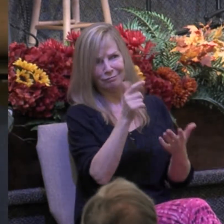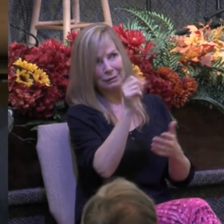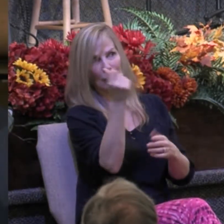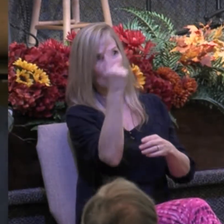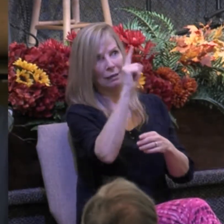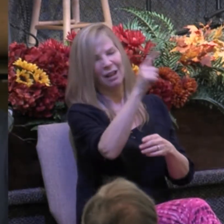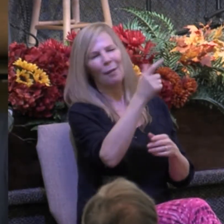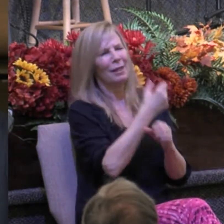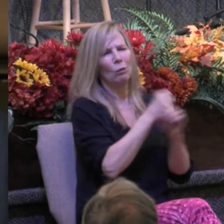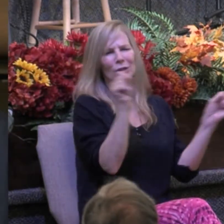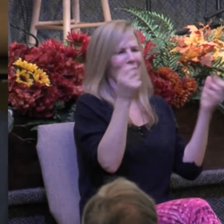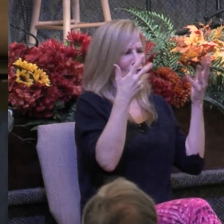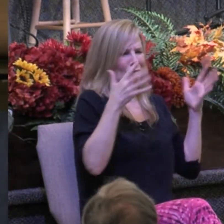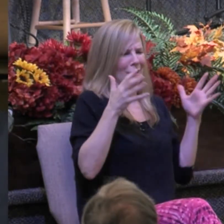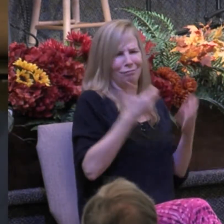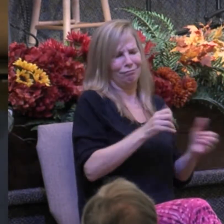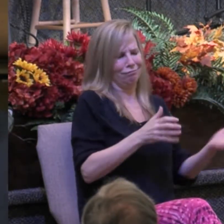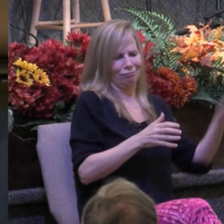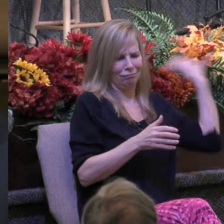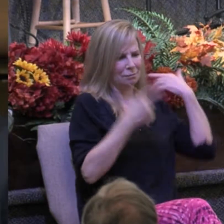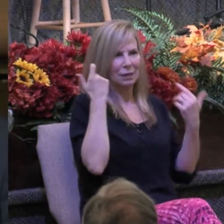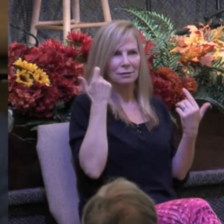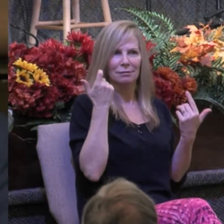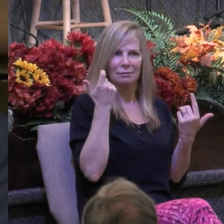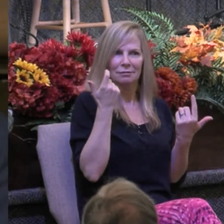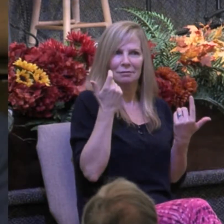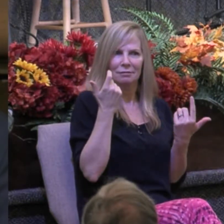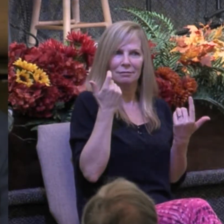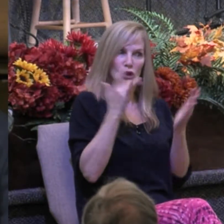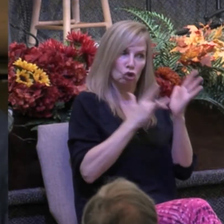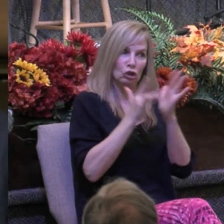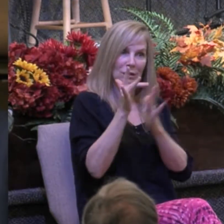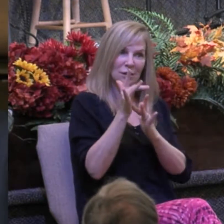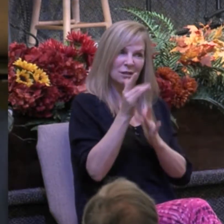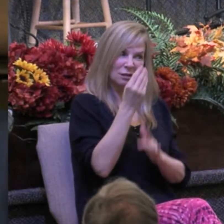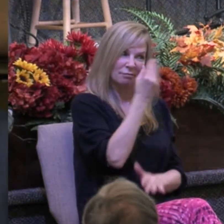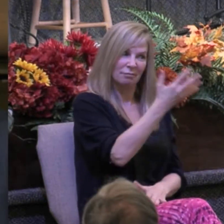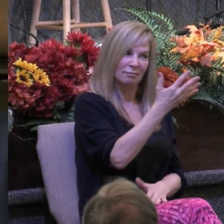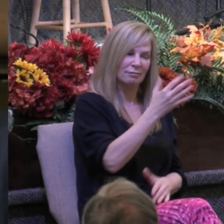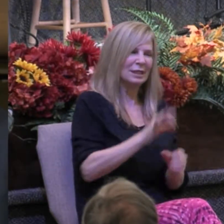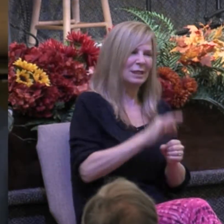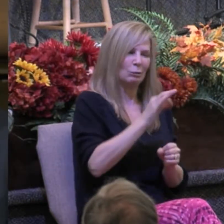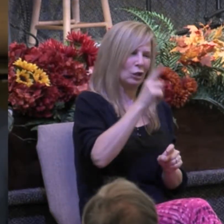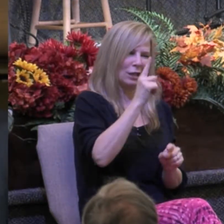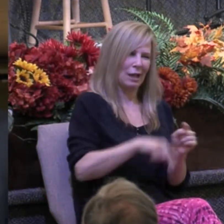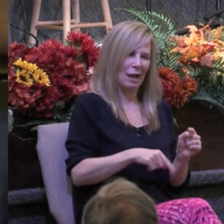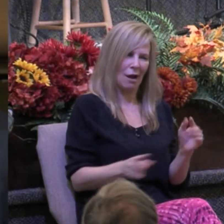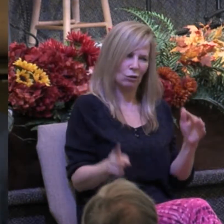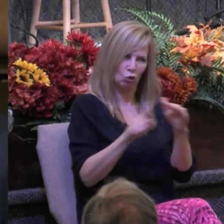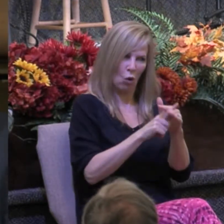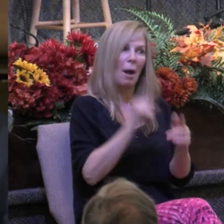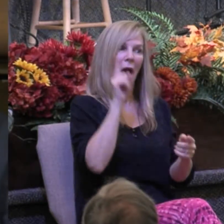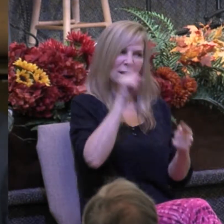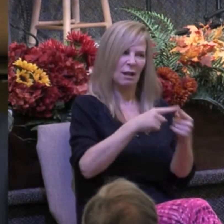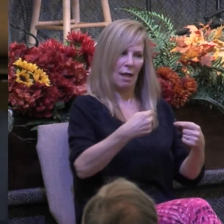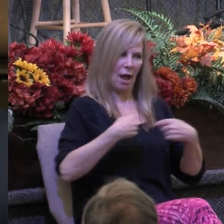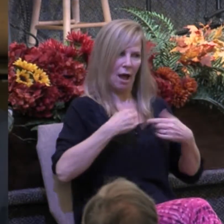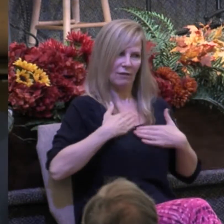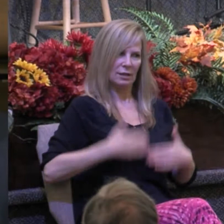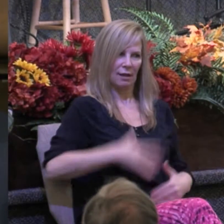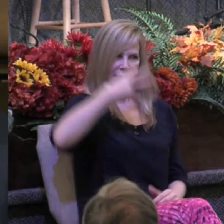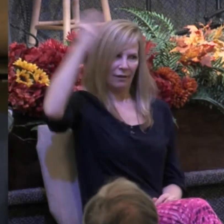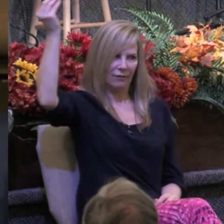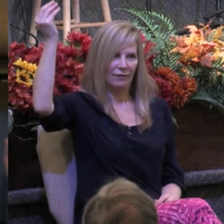they were saved. They were saved men already, because the Spirit, Jesus said, would not come, could not come until he had